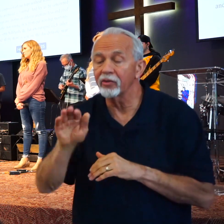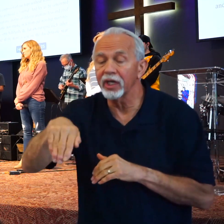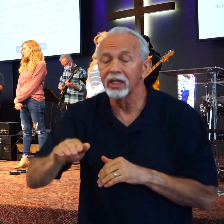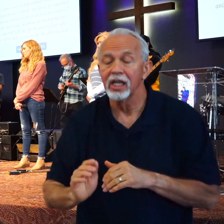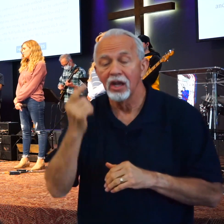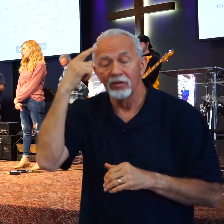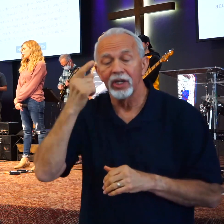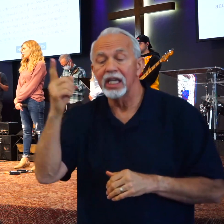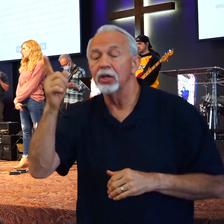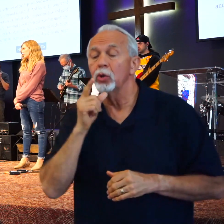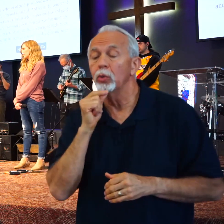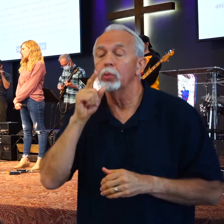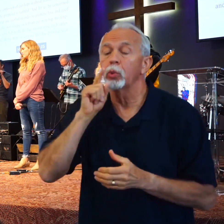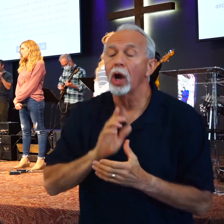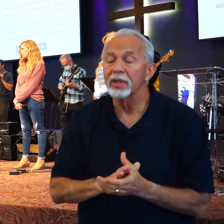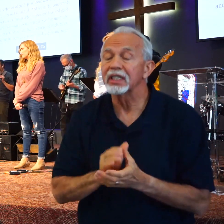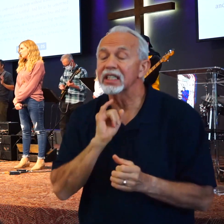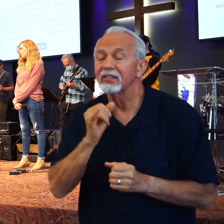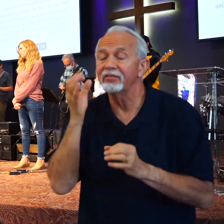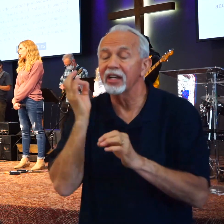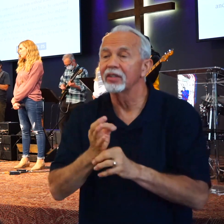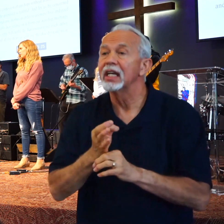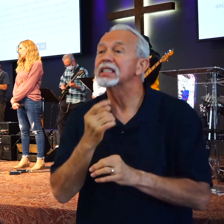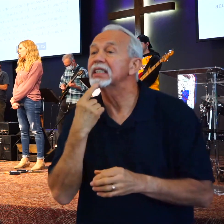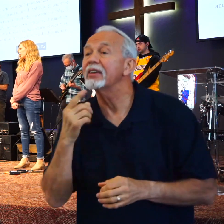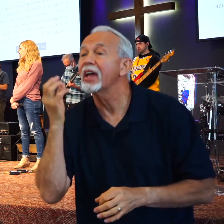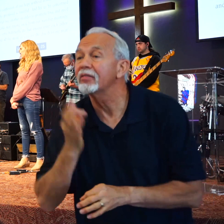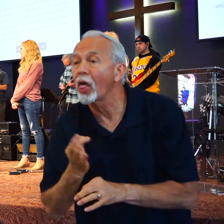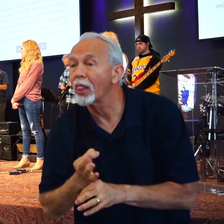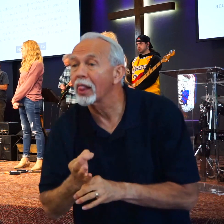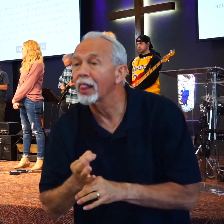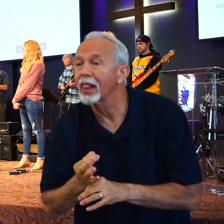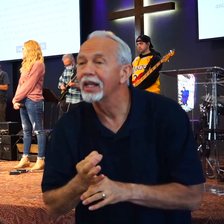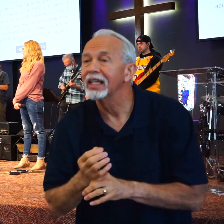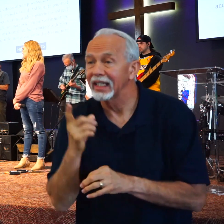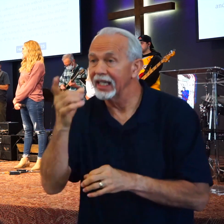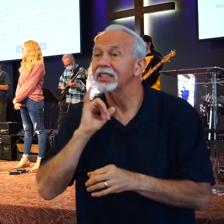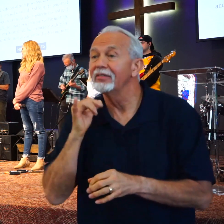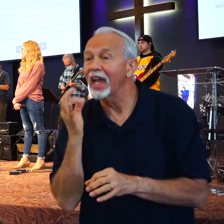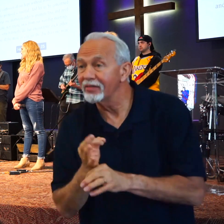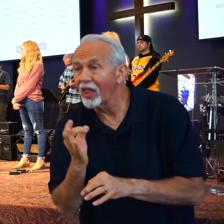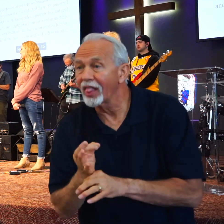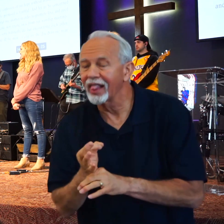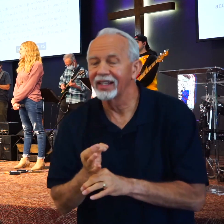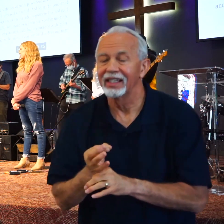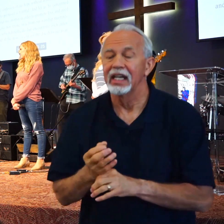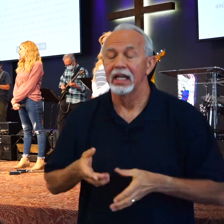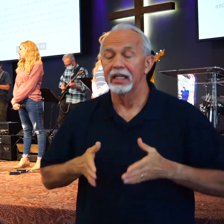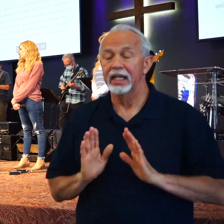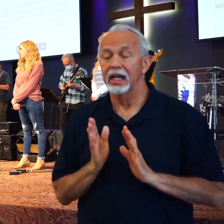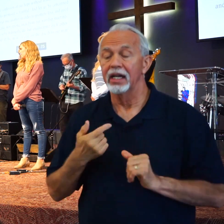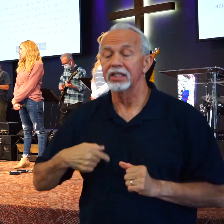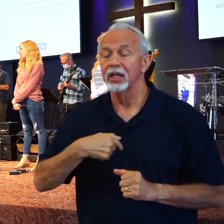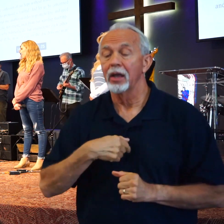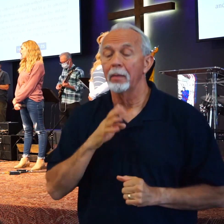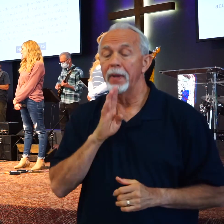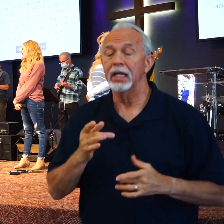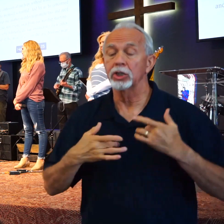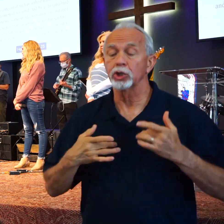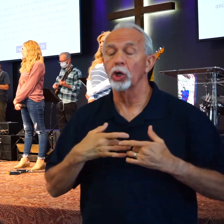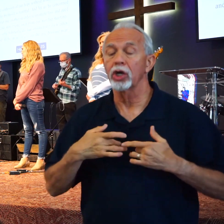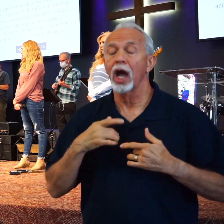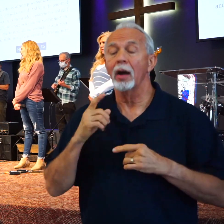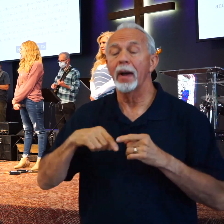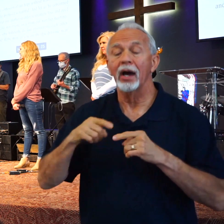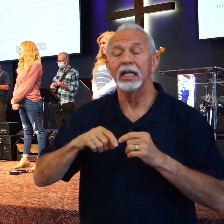who promised is faithful. Say faithful. He's faithful. And let us be